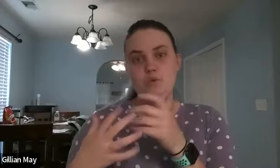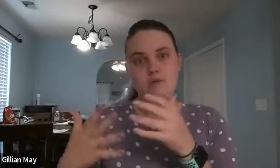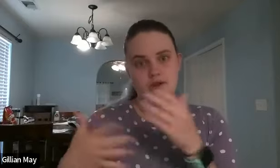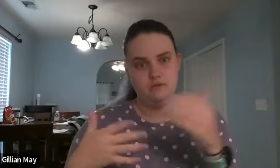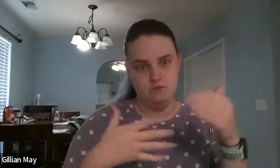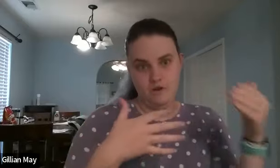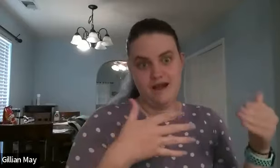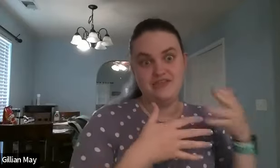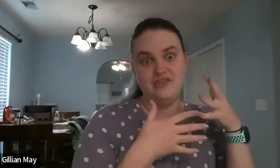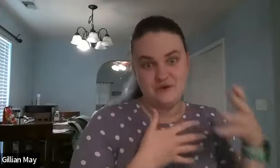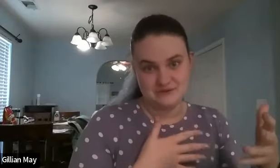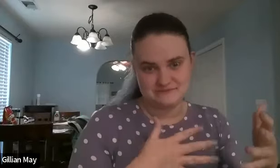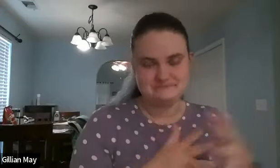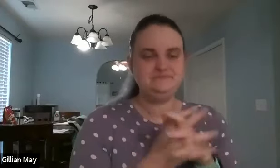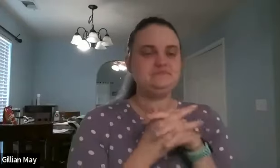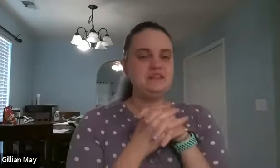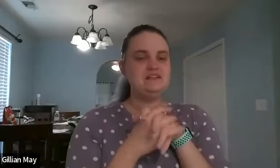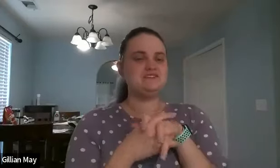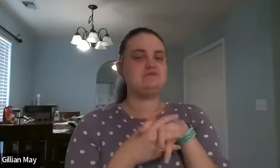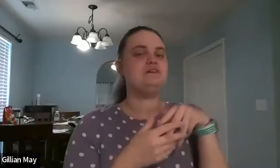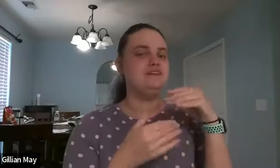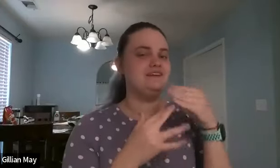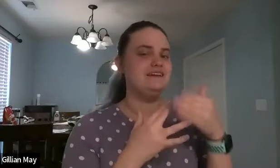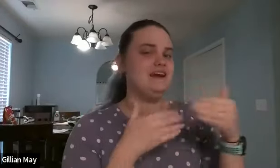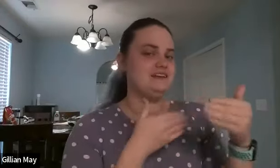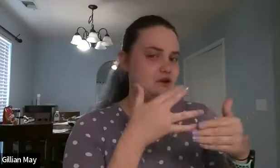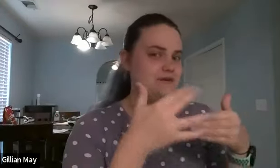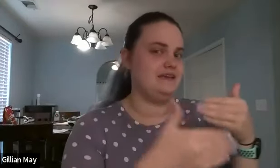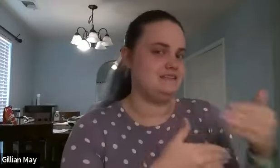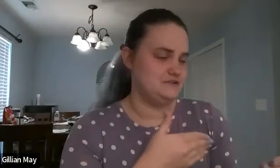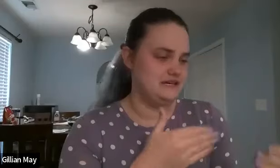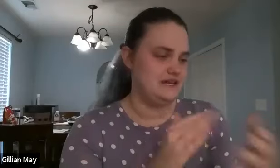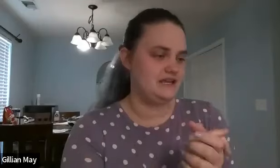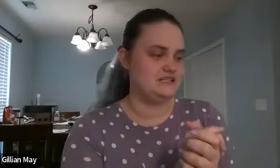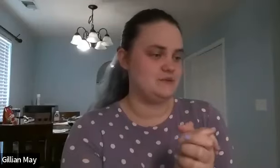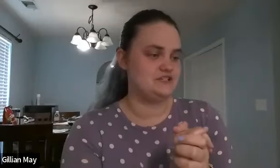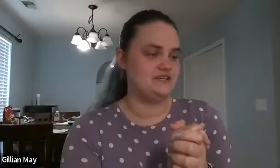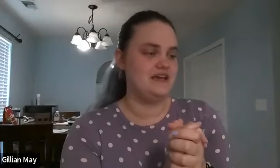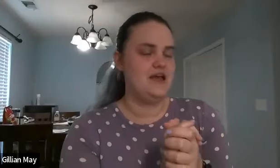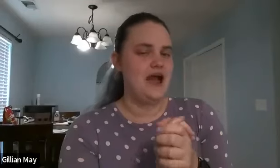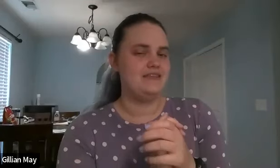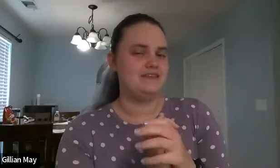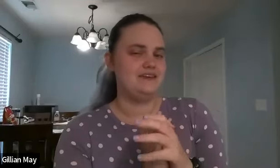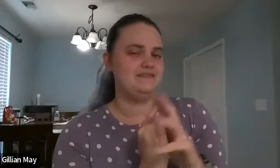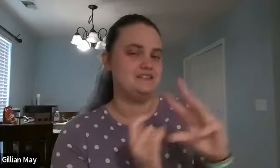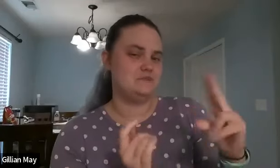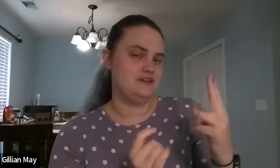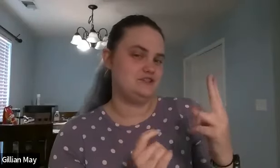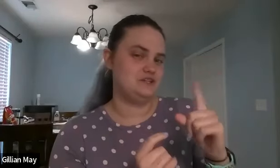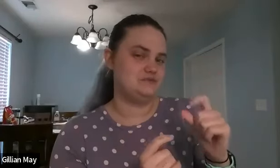what, when, where, why, those. So we're really going to get kind of going into it. And especially, I think the WH question words are